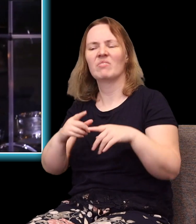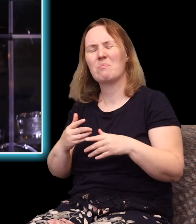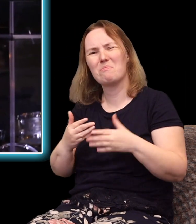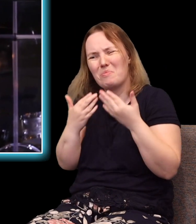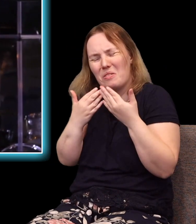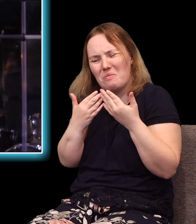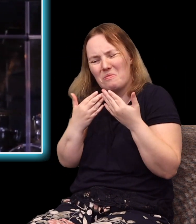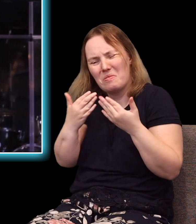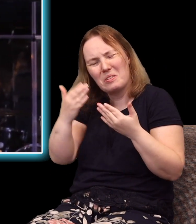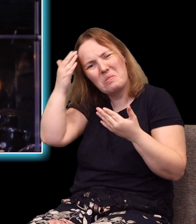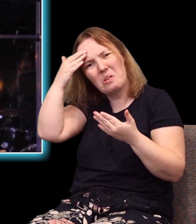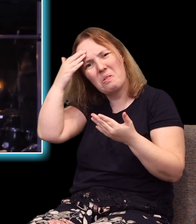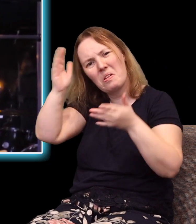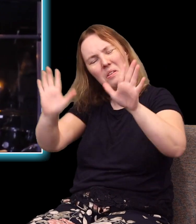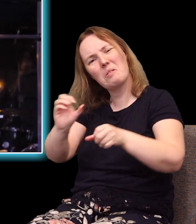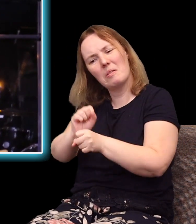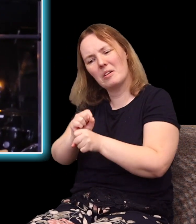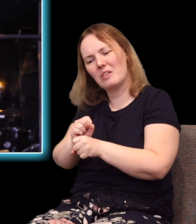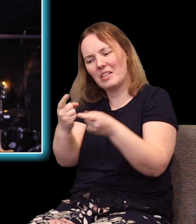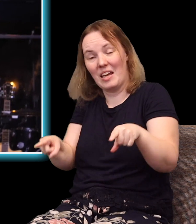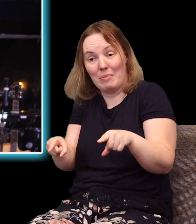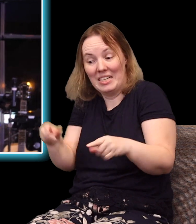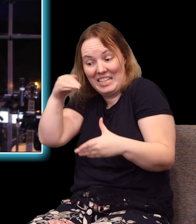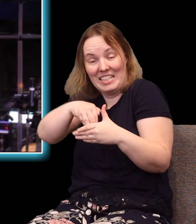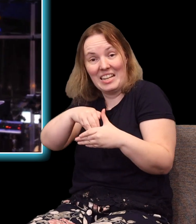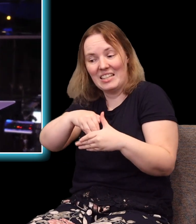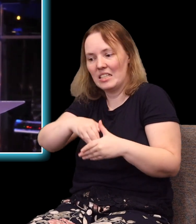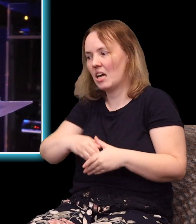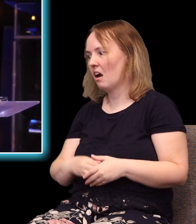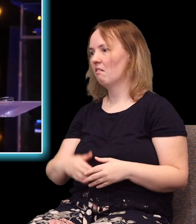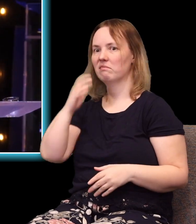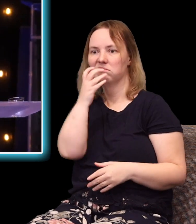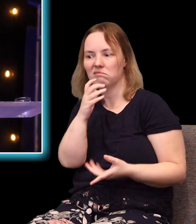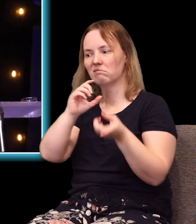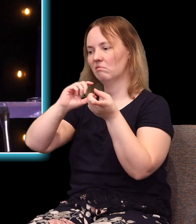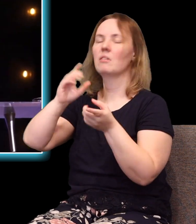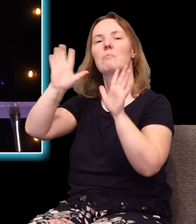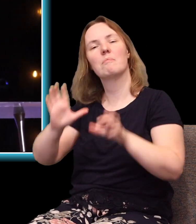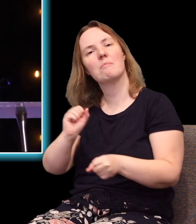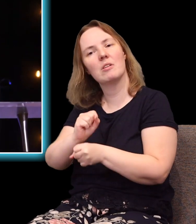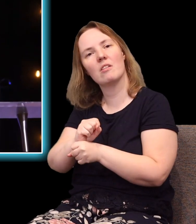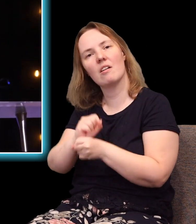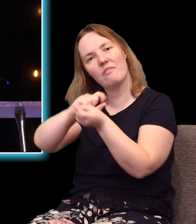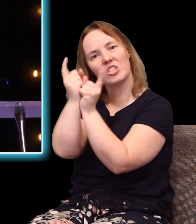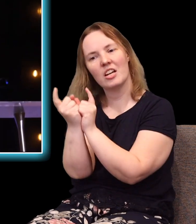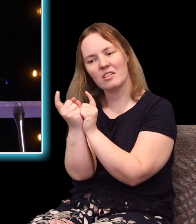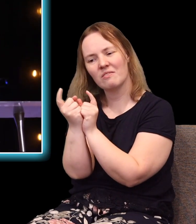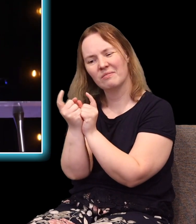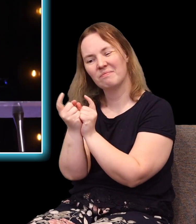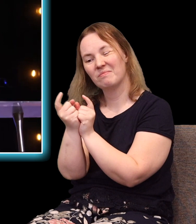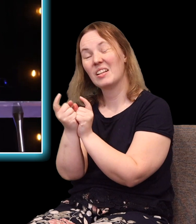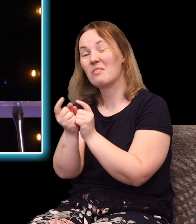don't appreciate the miracle that's taking place inside. In fact, this incredible miracle of transformation from a caterpillar to a butterfly, from